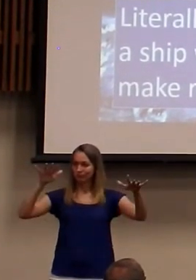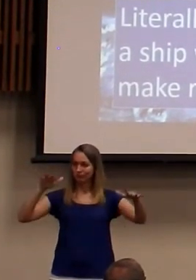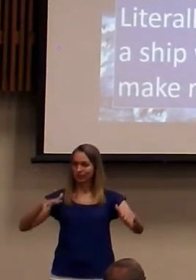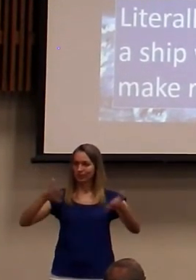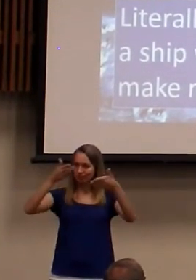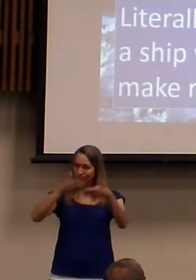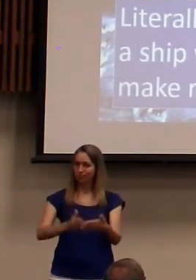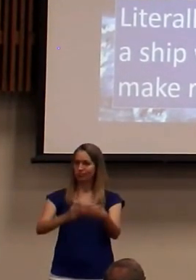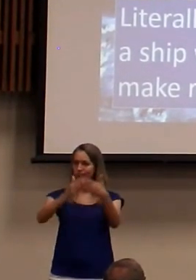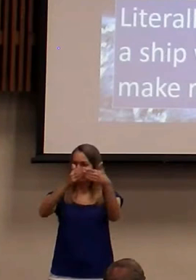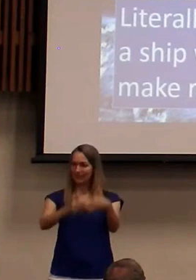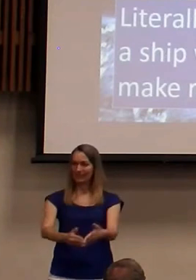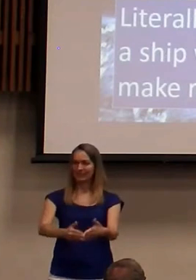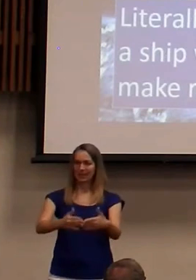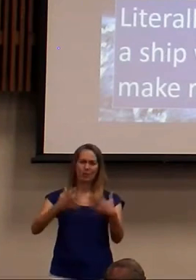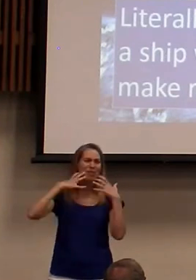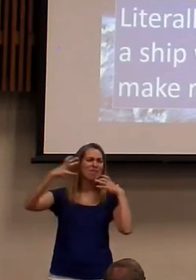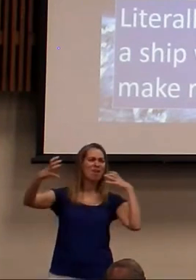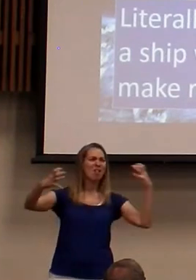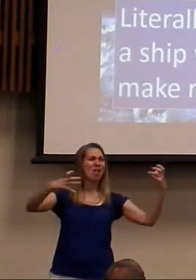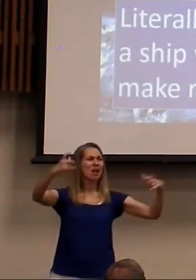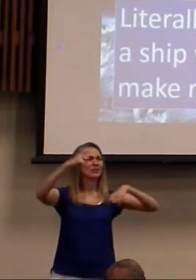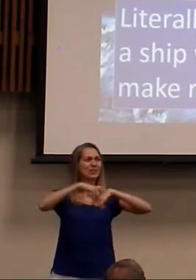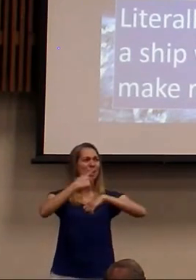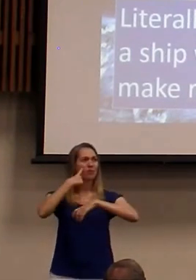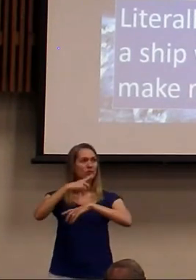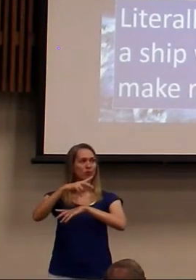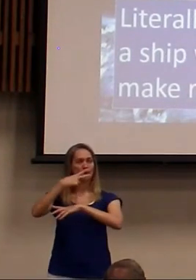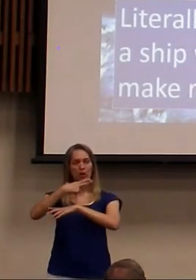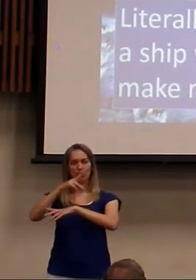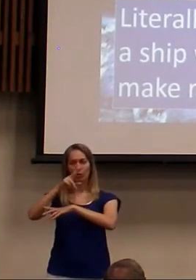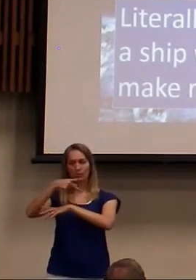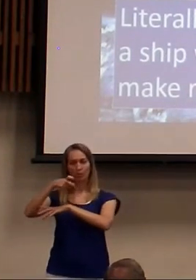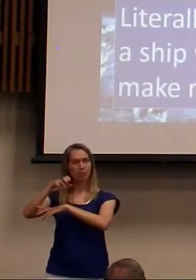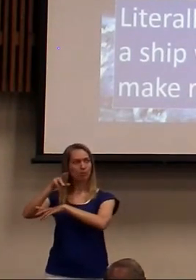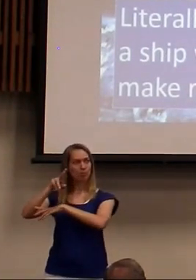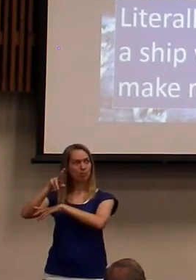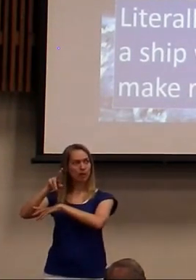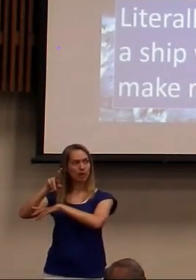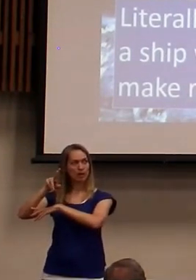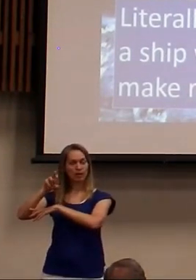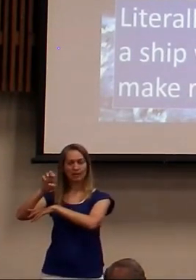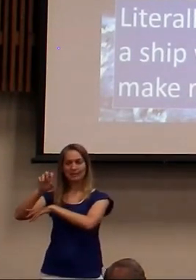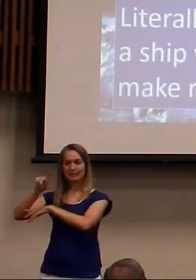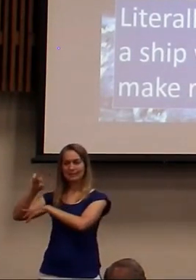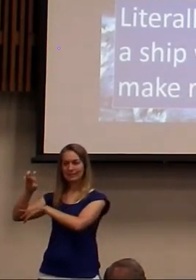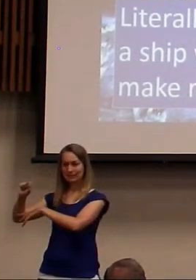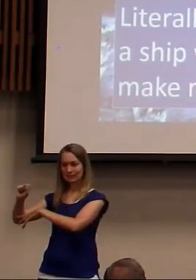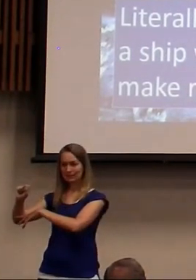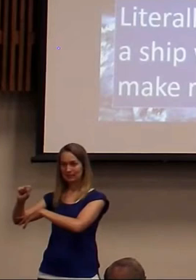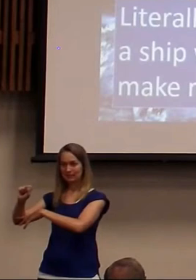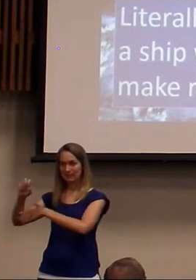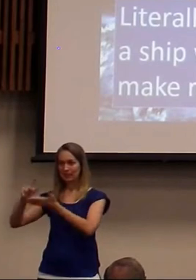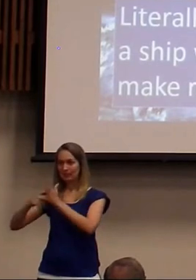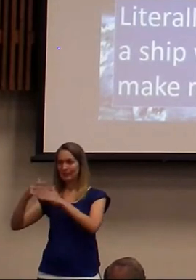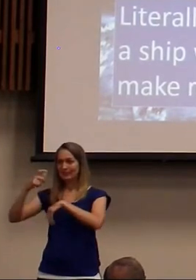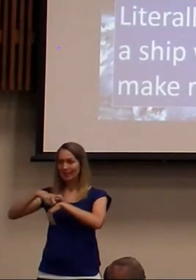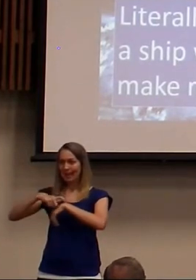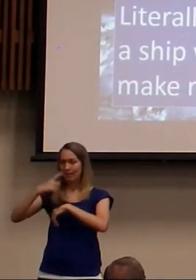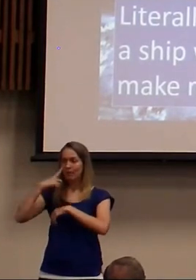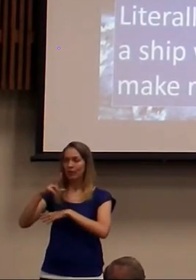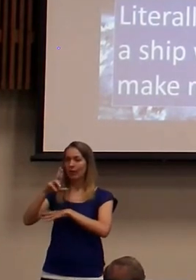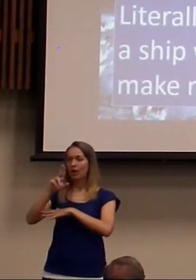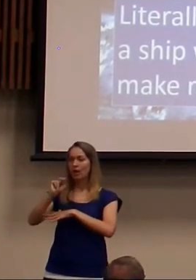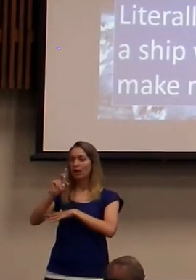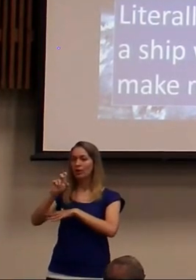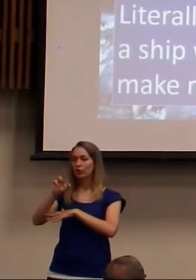for huperetes. It's time for the under rowers. And they would come running out and go to a section of the boat and they would grab an oar. And with everything